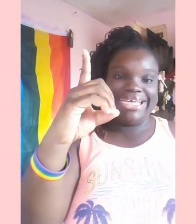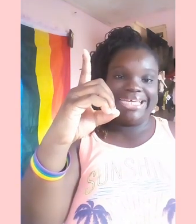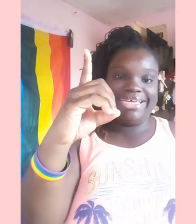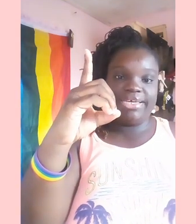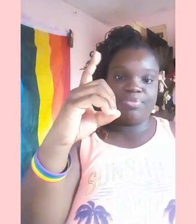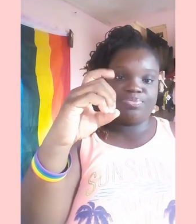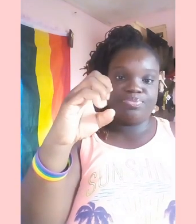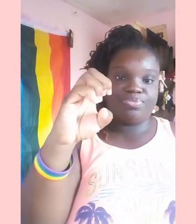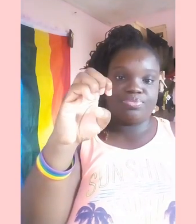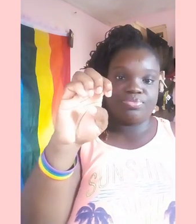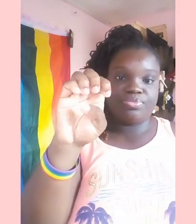E,